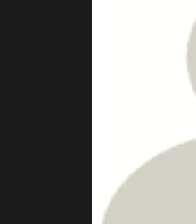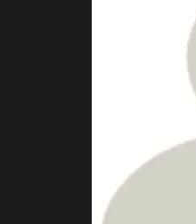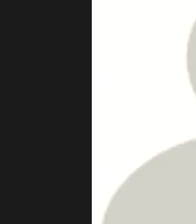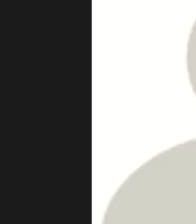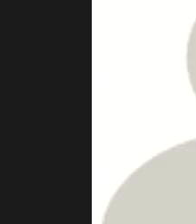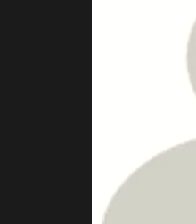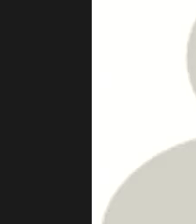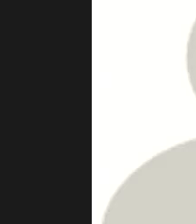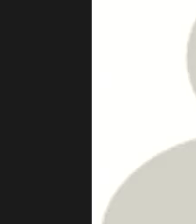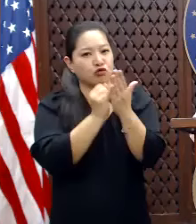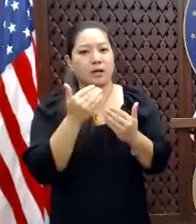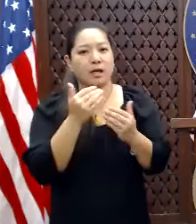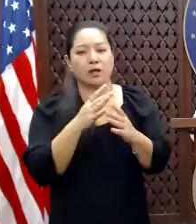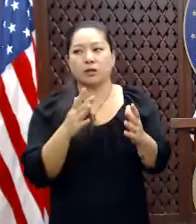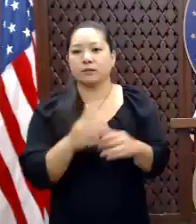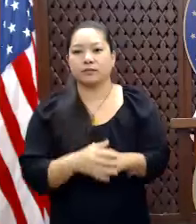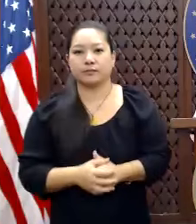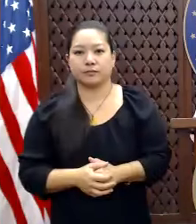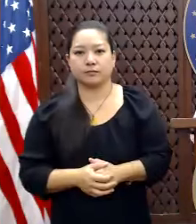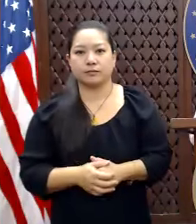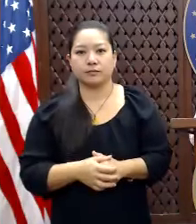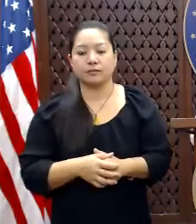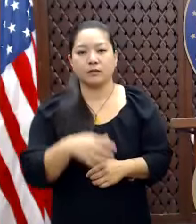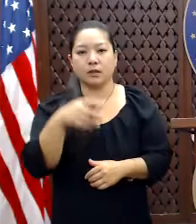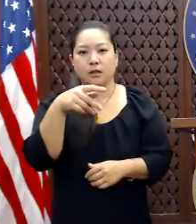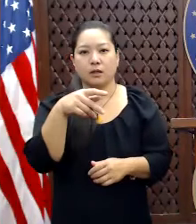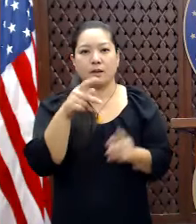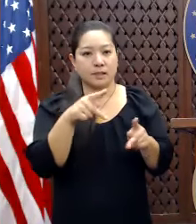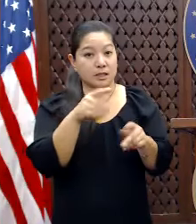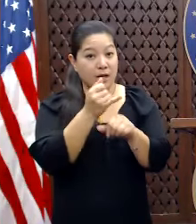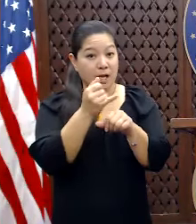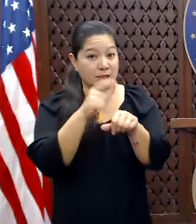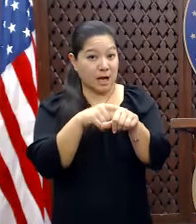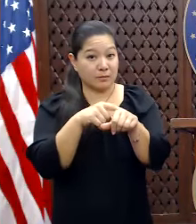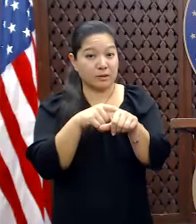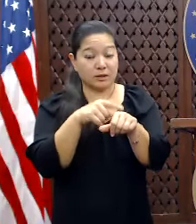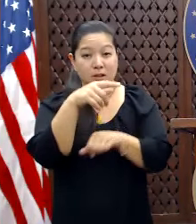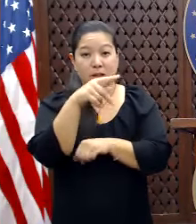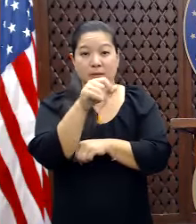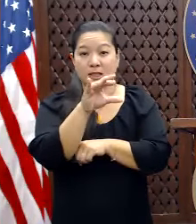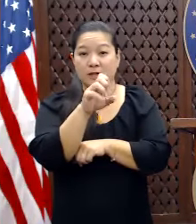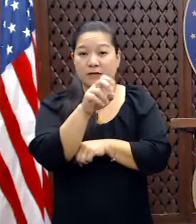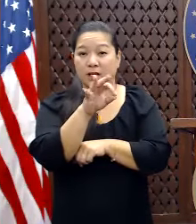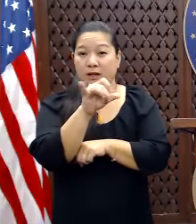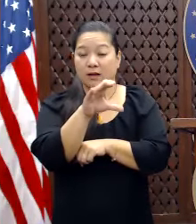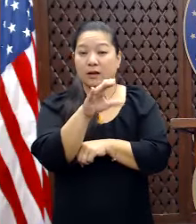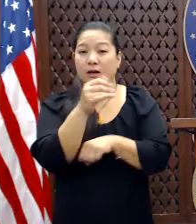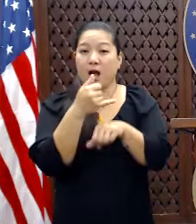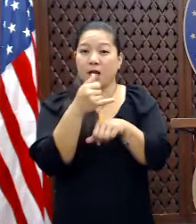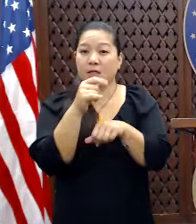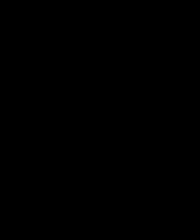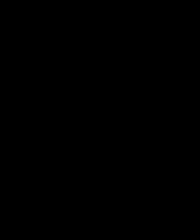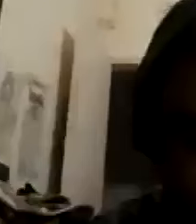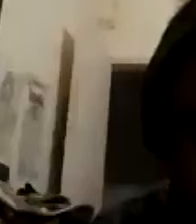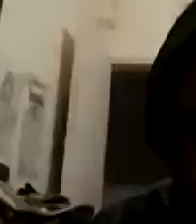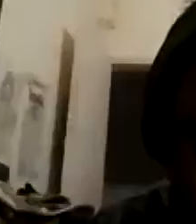you. Thank you, Rianne. Pacific Island Times. Phil, do you have a question? Yes,